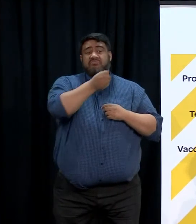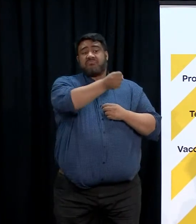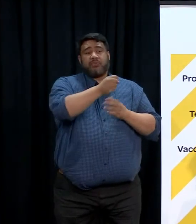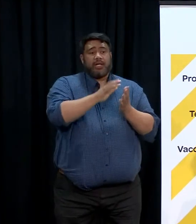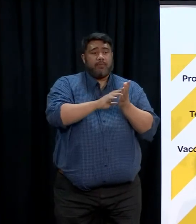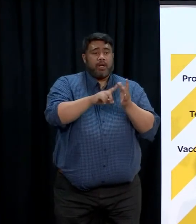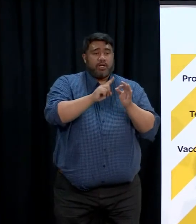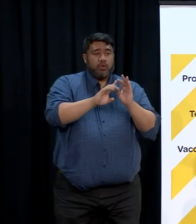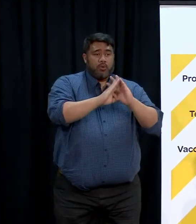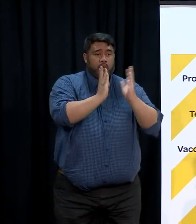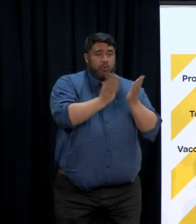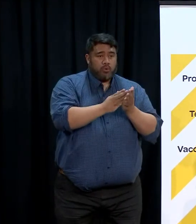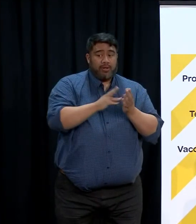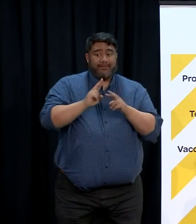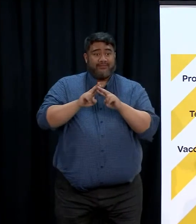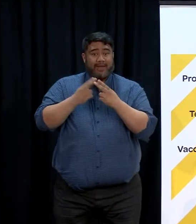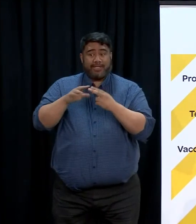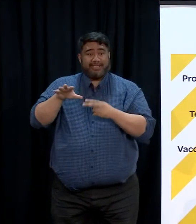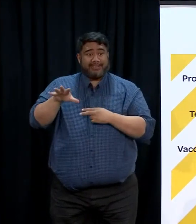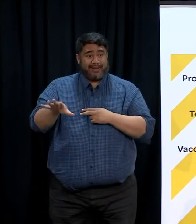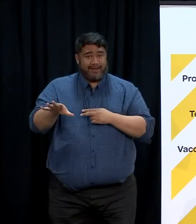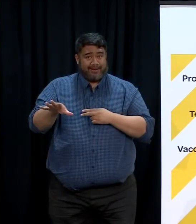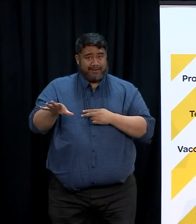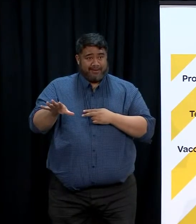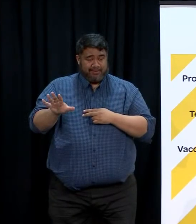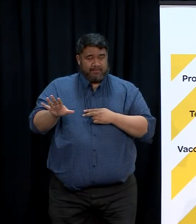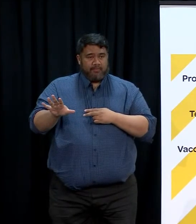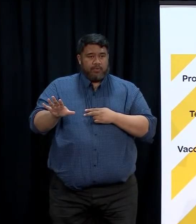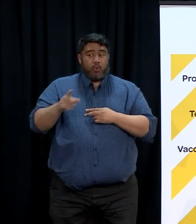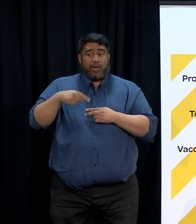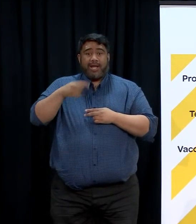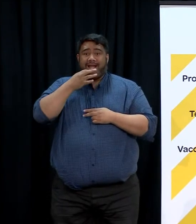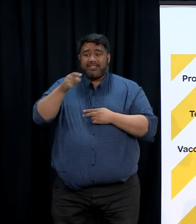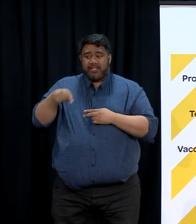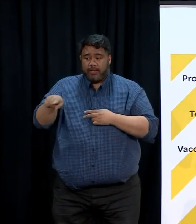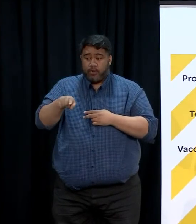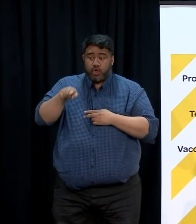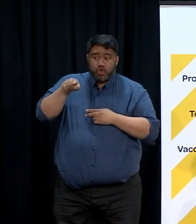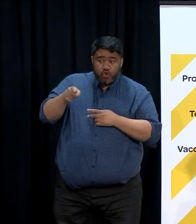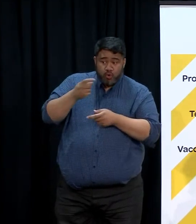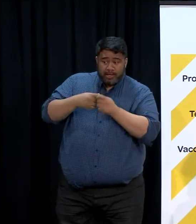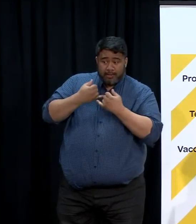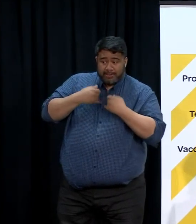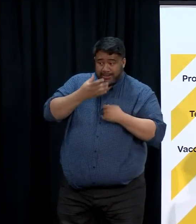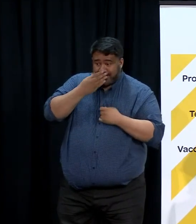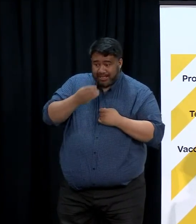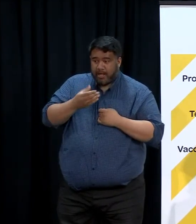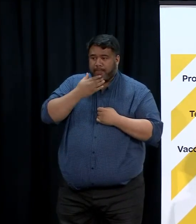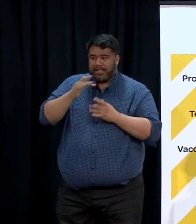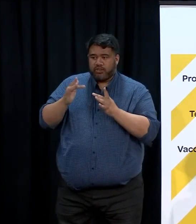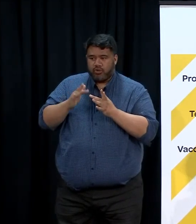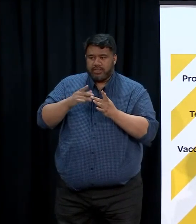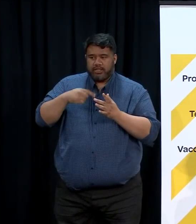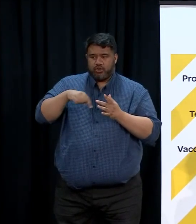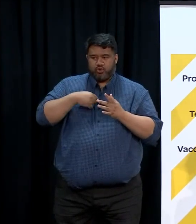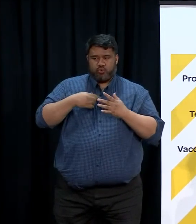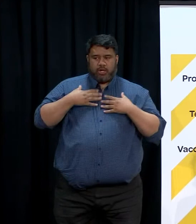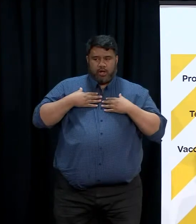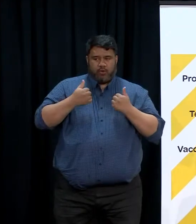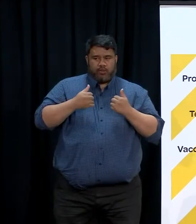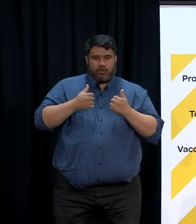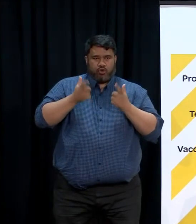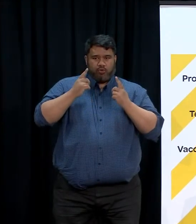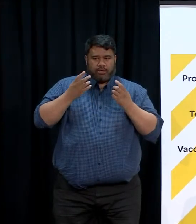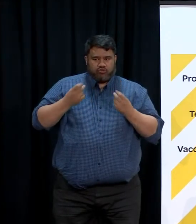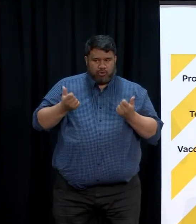facility and other family members are staying at home, the most important thing we're asking them to do is, if any of them develop symptoms, to get in touch with health authorities very quickly.